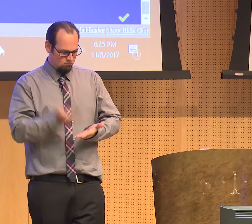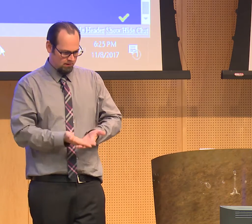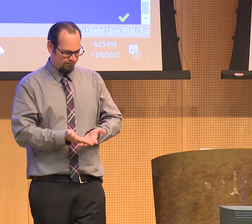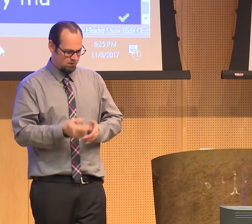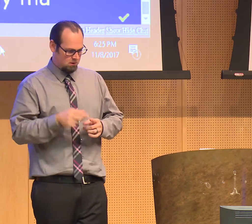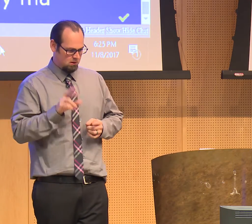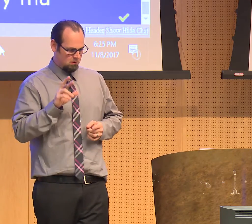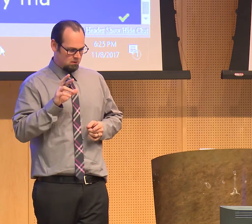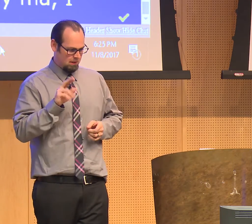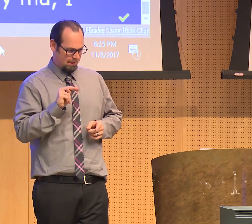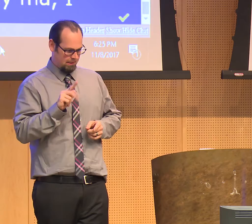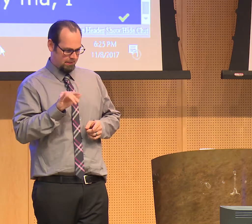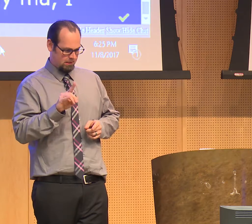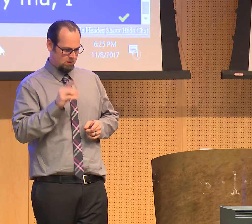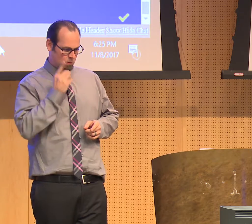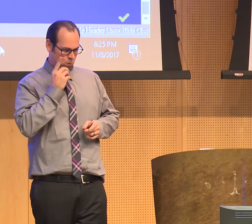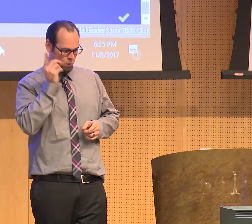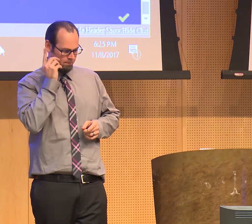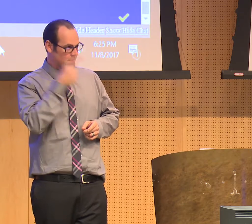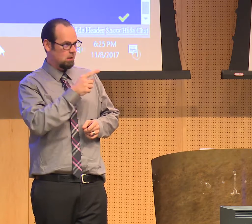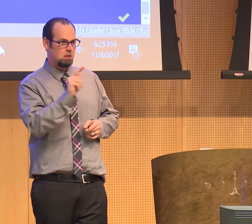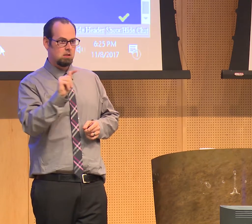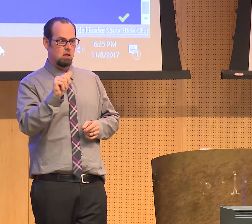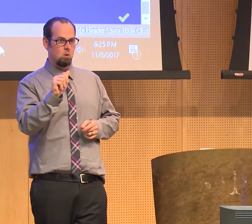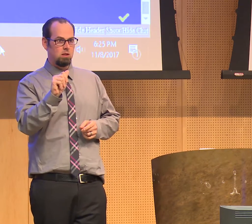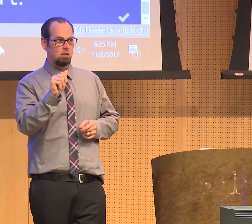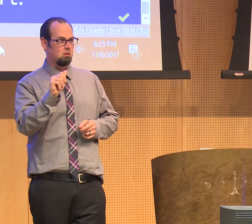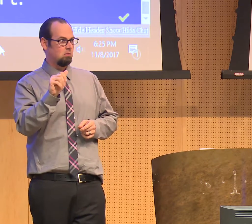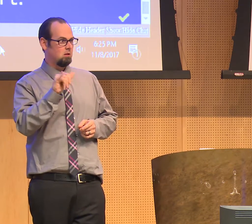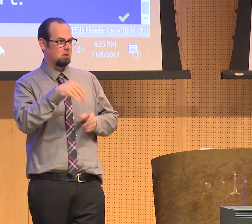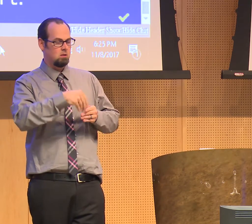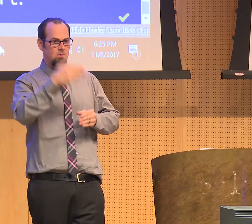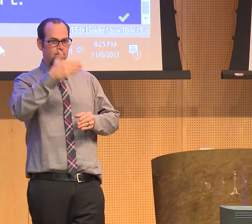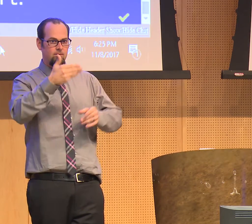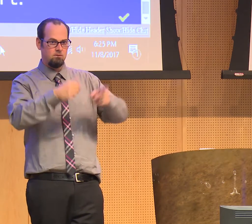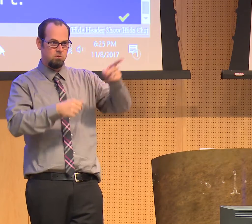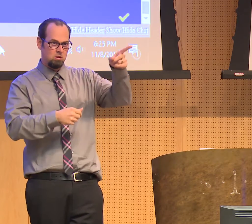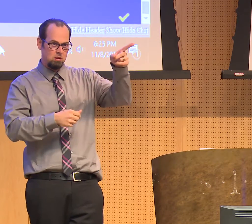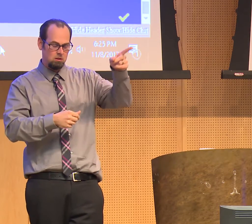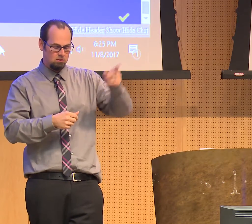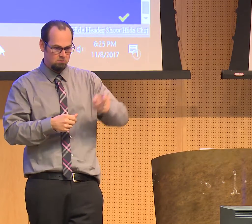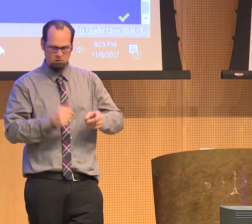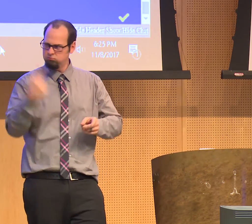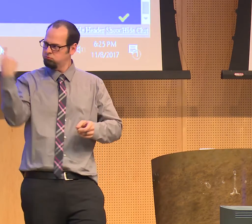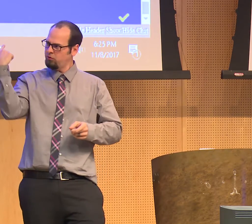When we arrived to NTID, here to Tower A, just out front here,